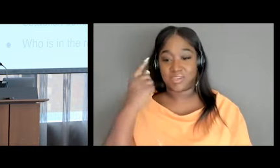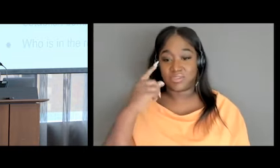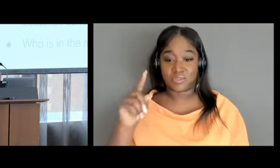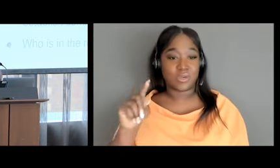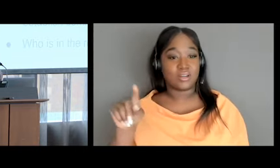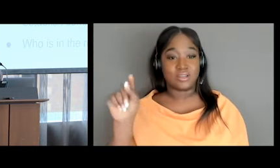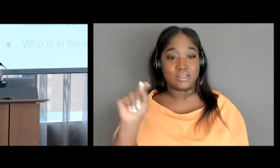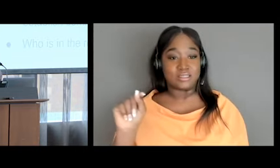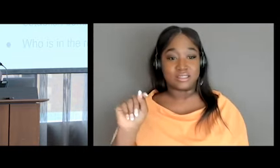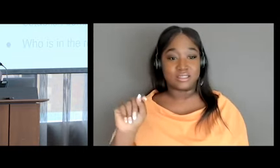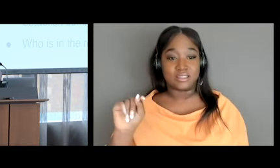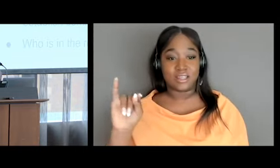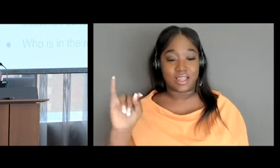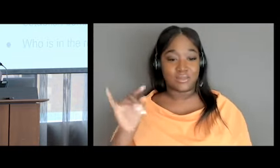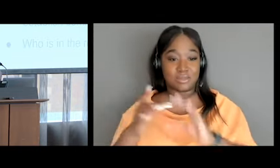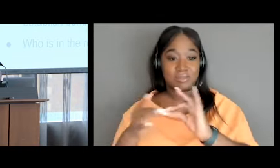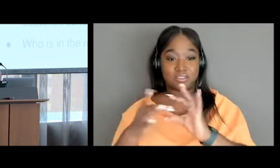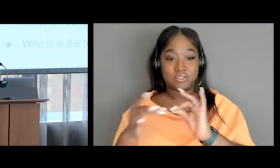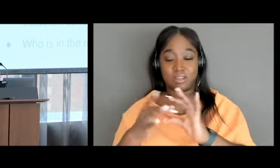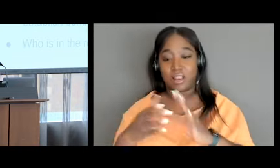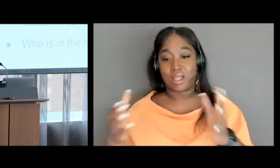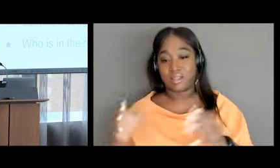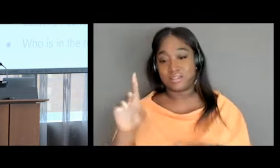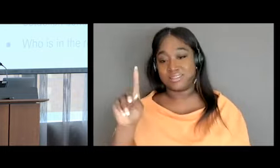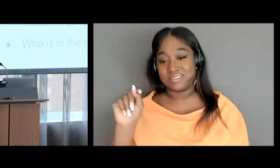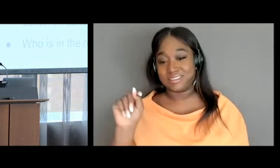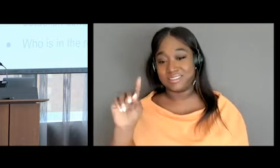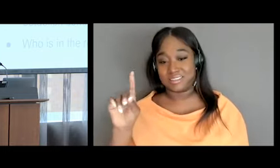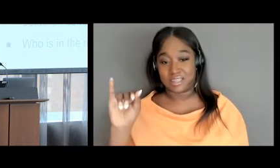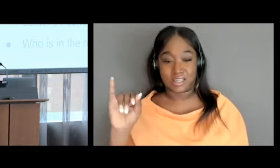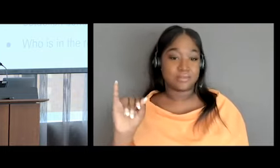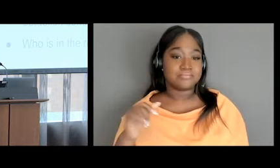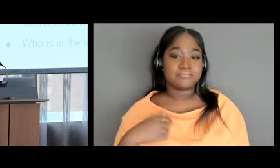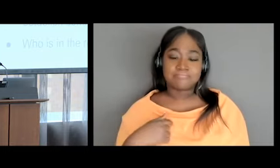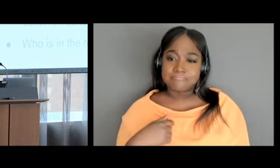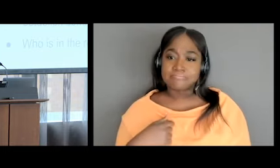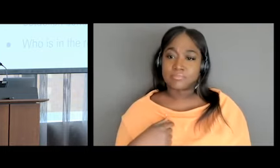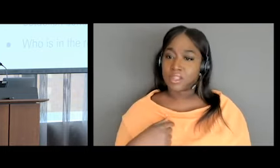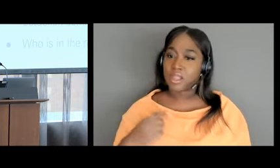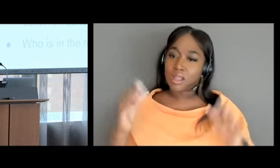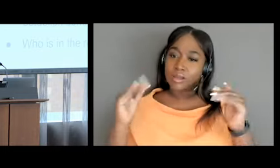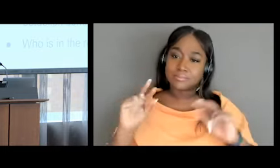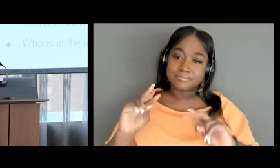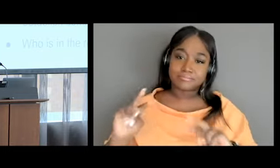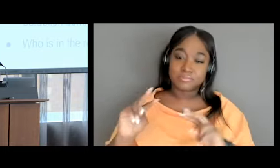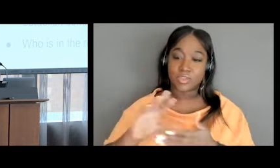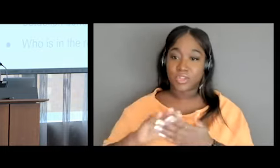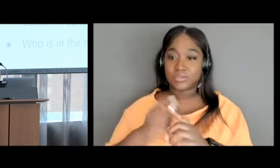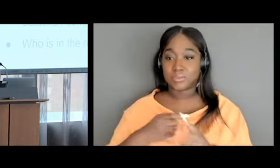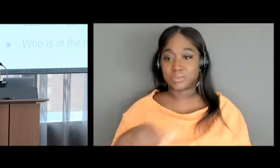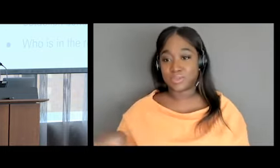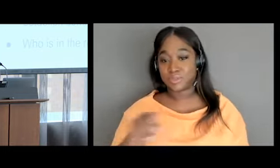I, too, am hoping to learn a lot from you and really find this community and make sure that